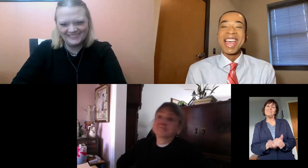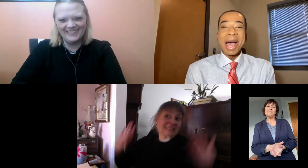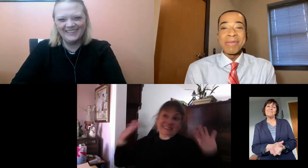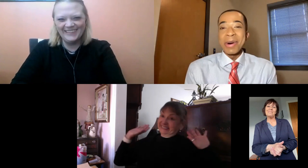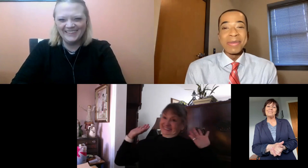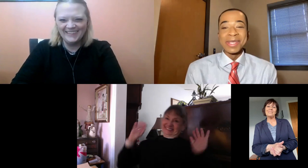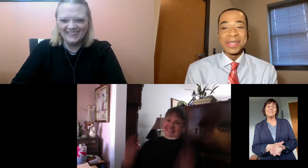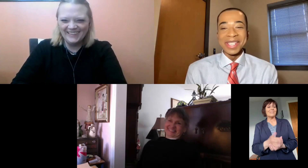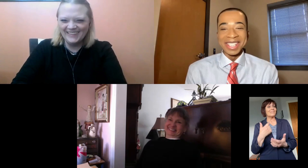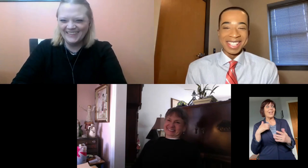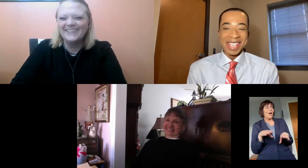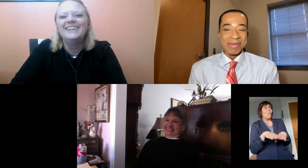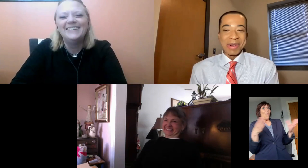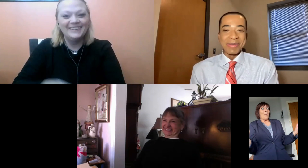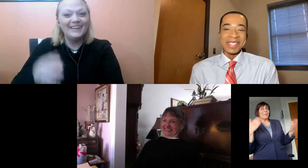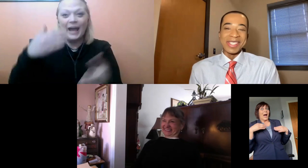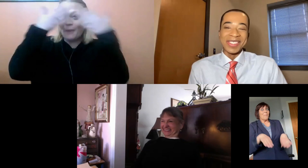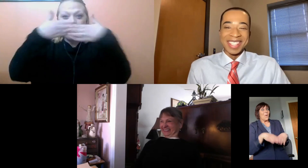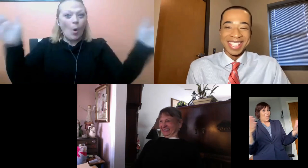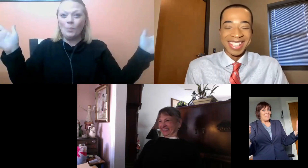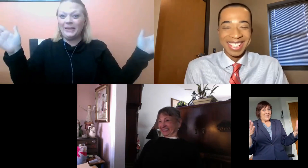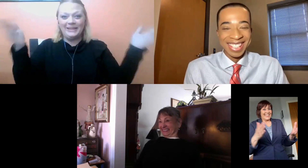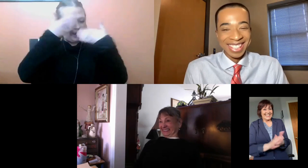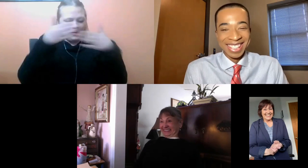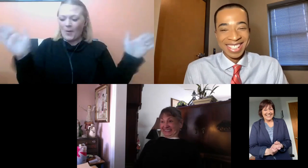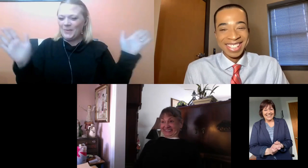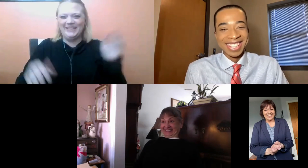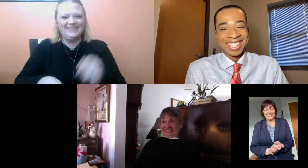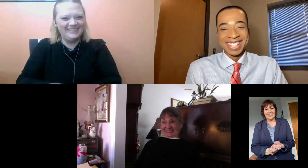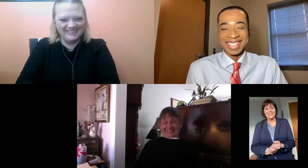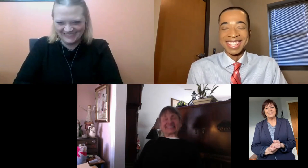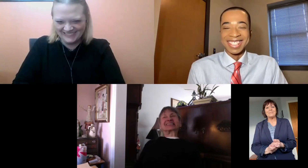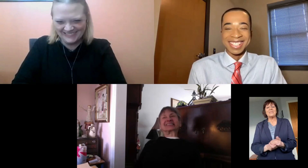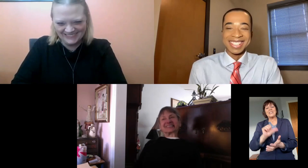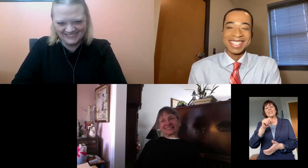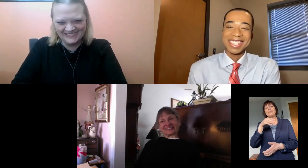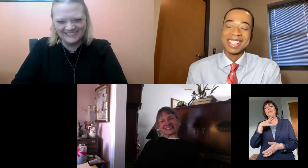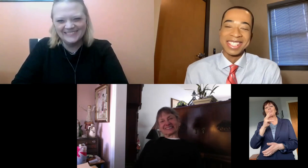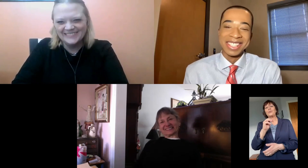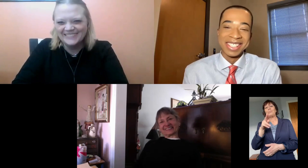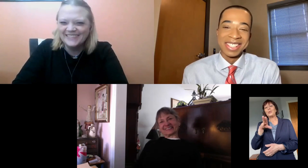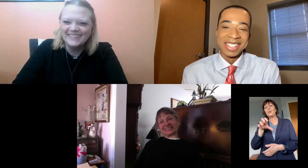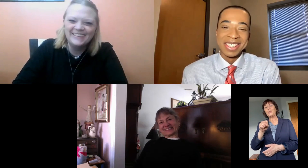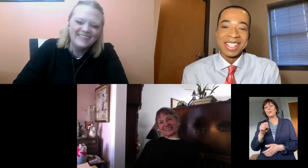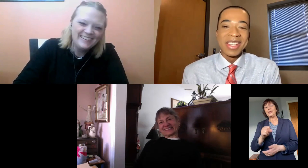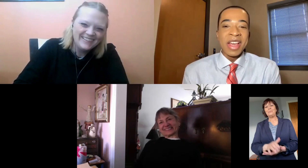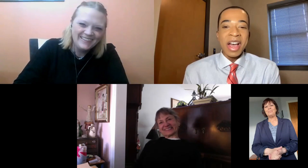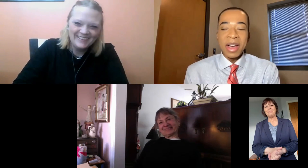I'm open to it. I'm open to it. Brandon Lewis, Spectrum News.